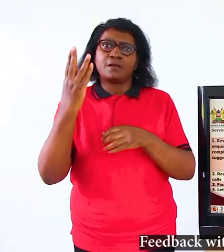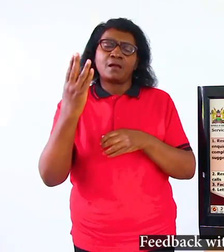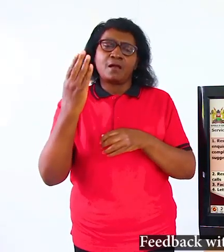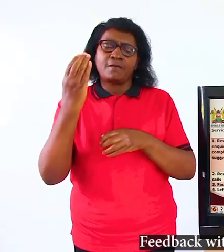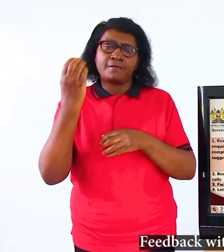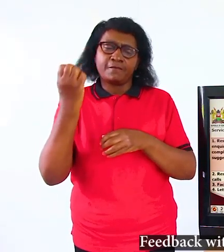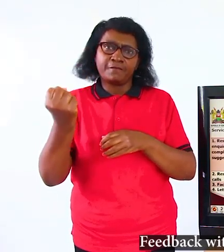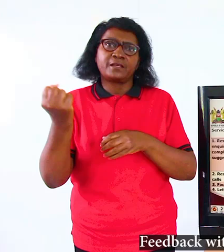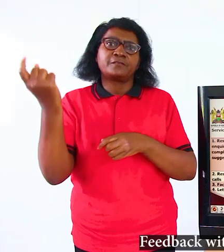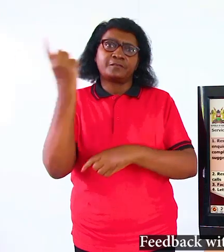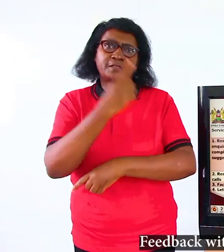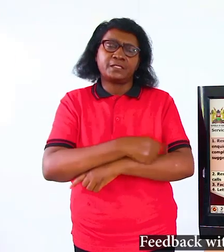Feedback within 30 days.